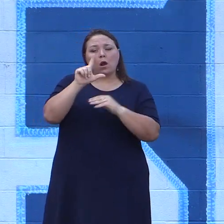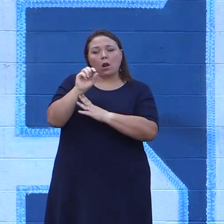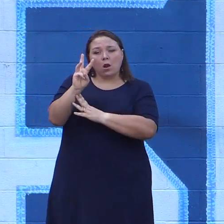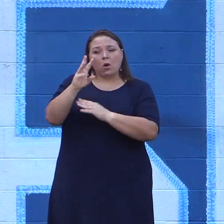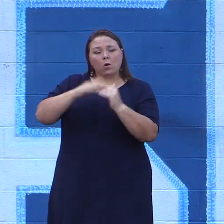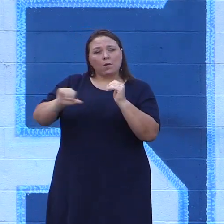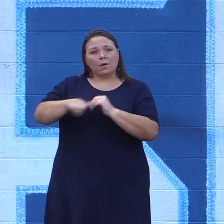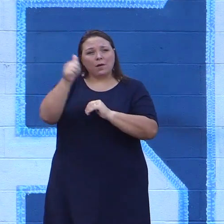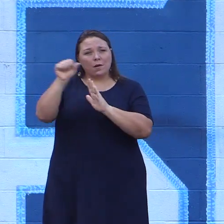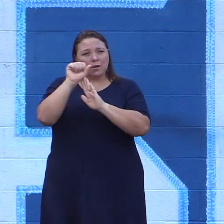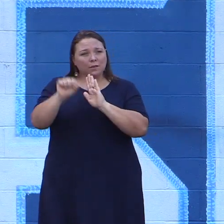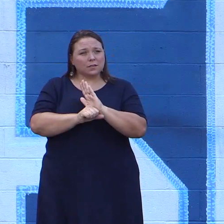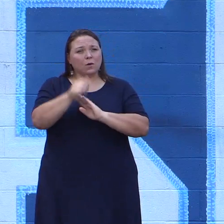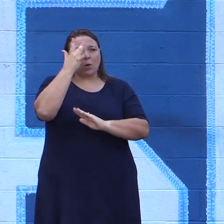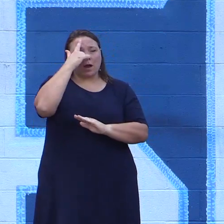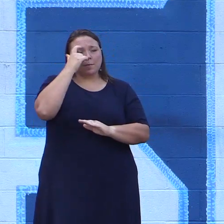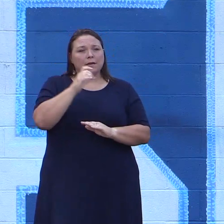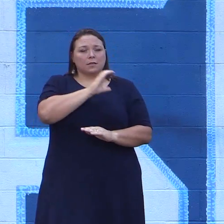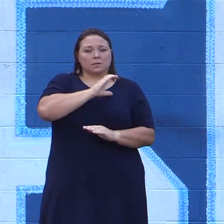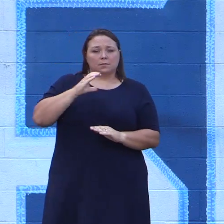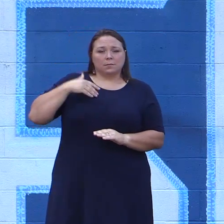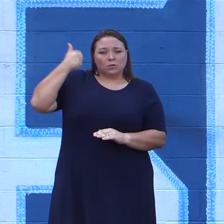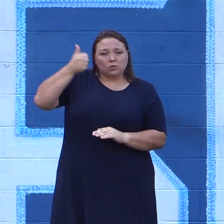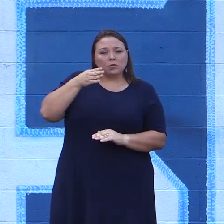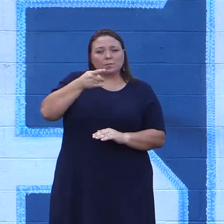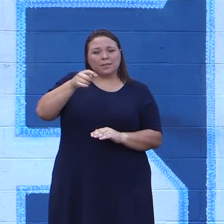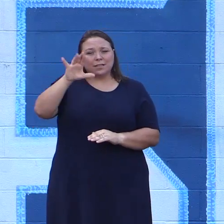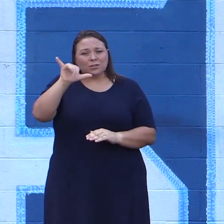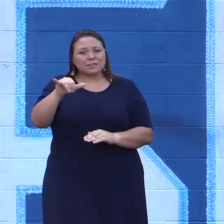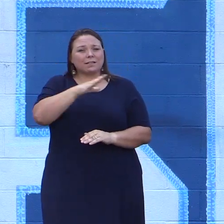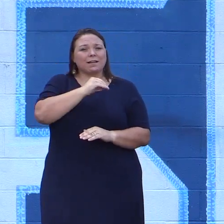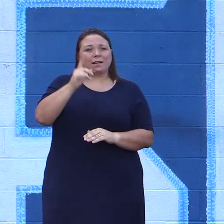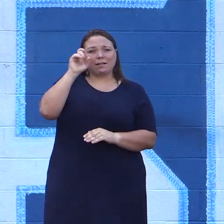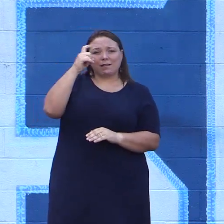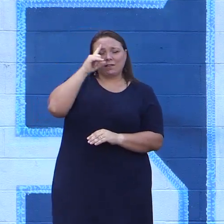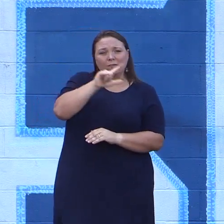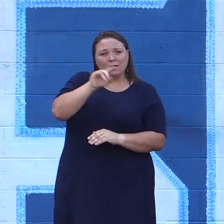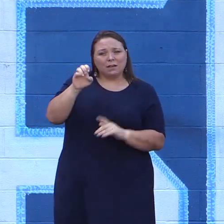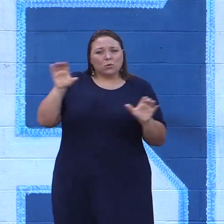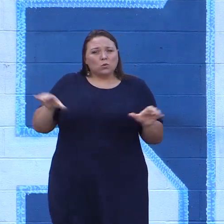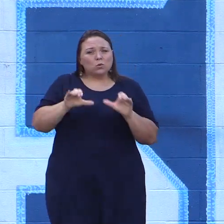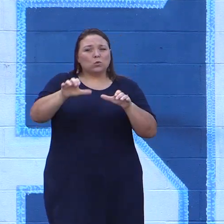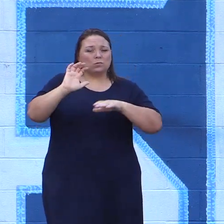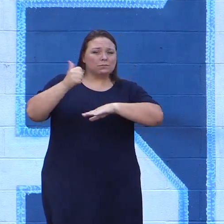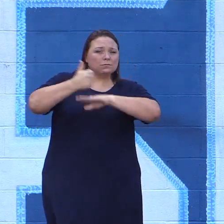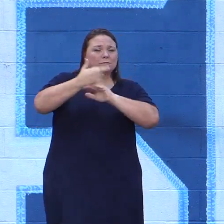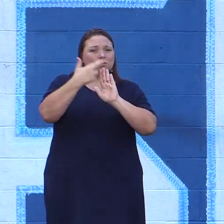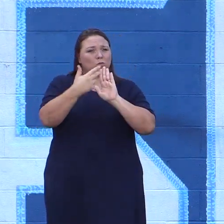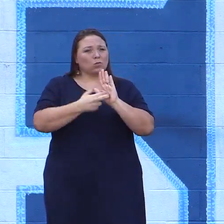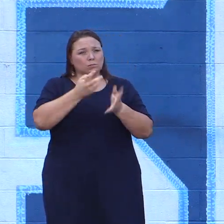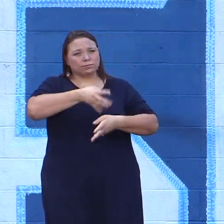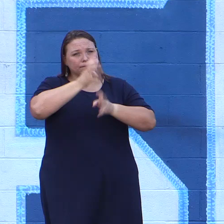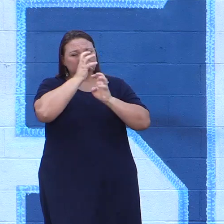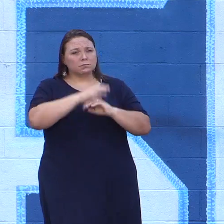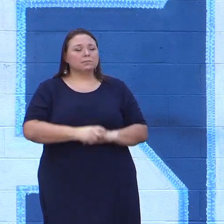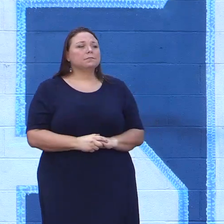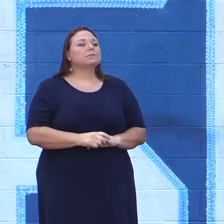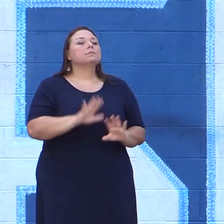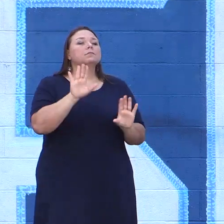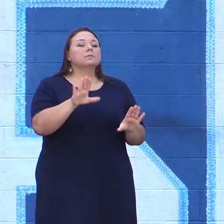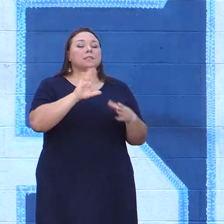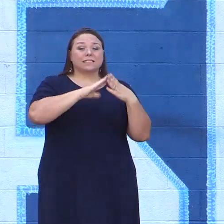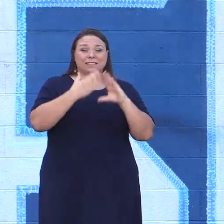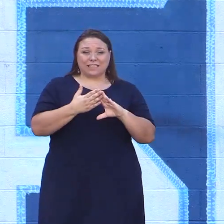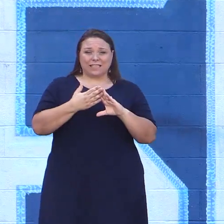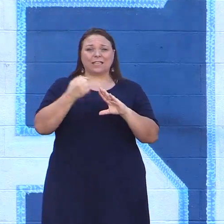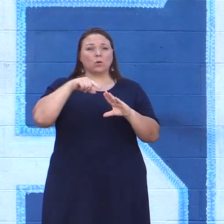because what Commissioner Piercy and Governor Lee have done as far as making rules to be pretty stringent. Now, as a city,